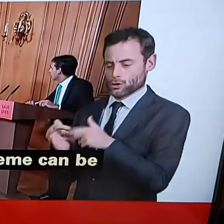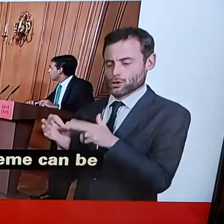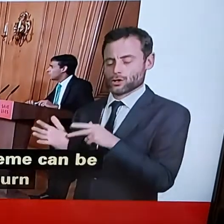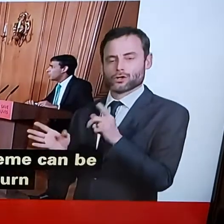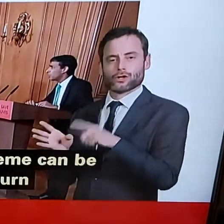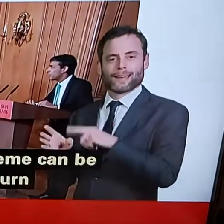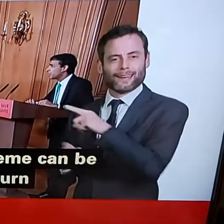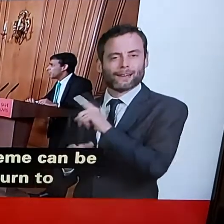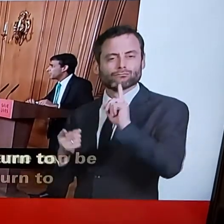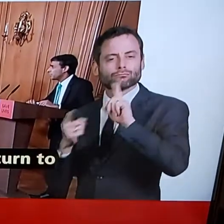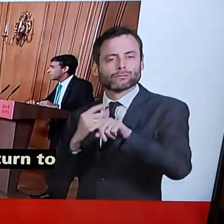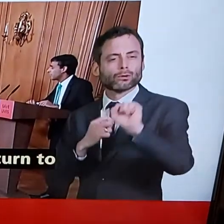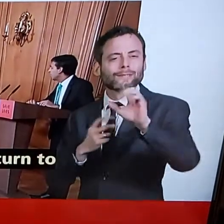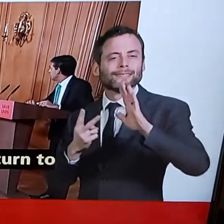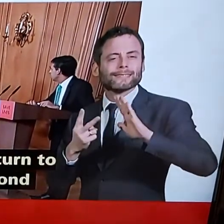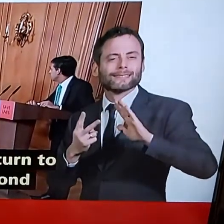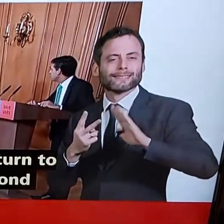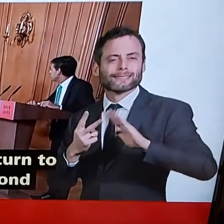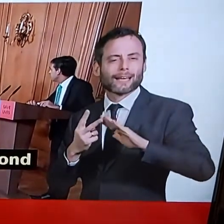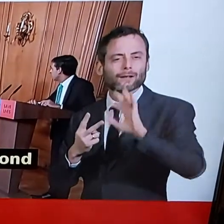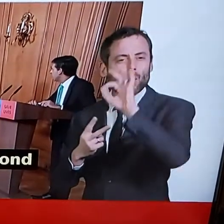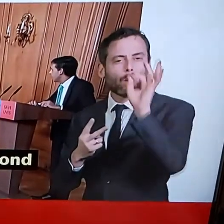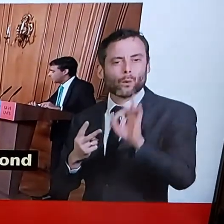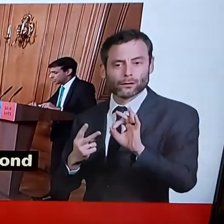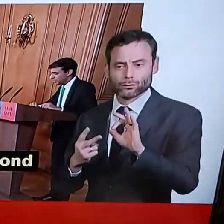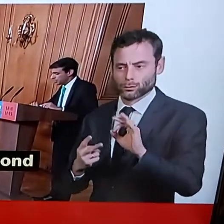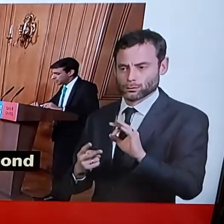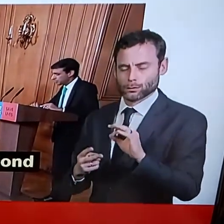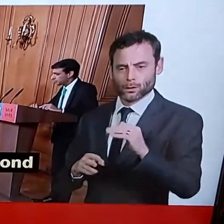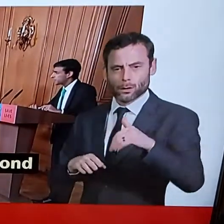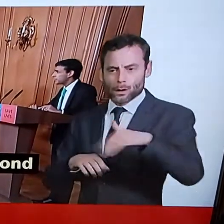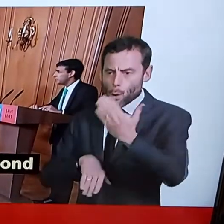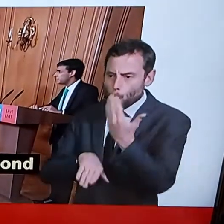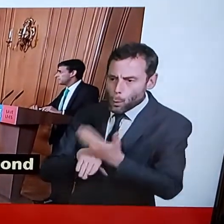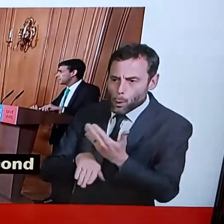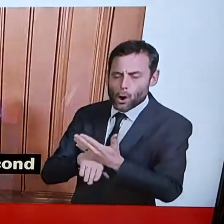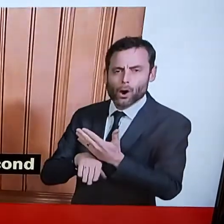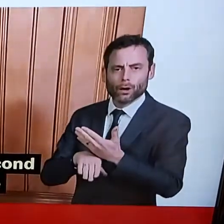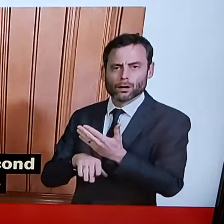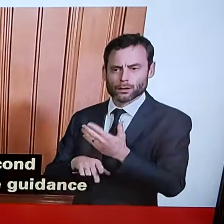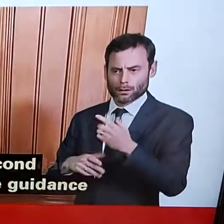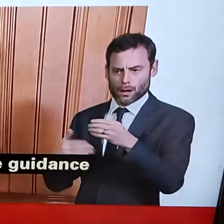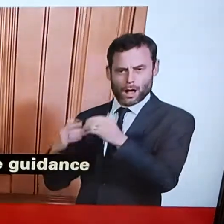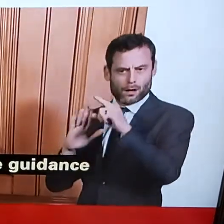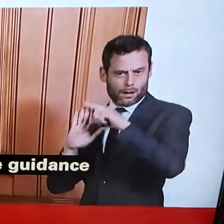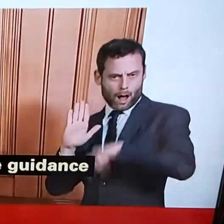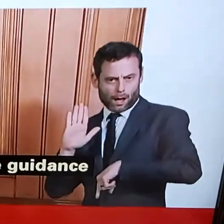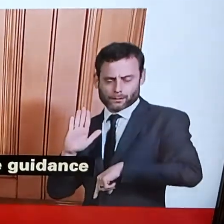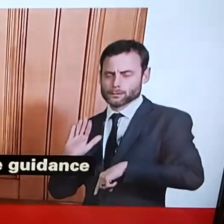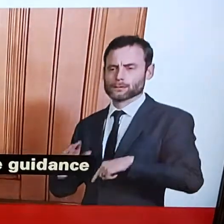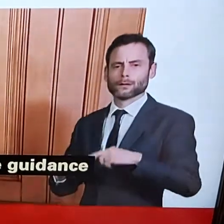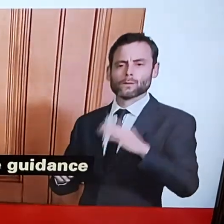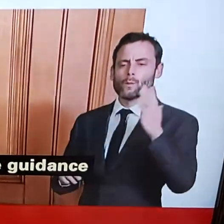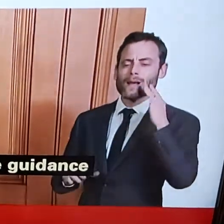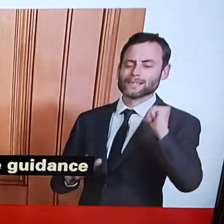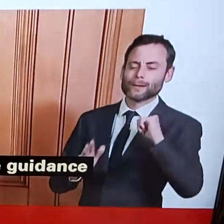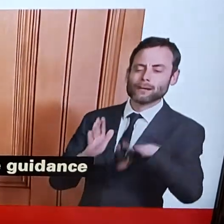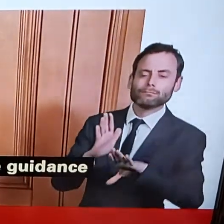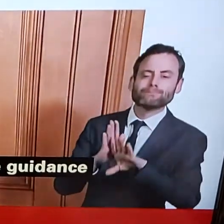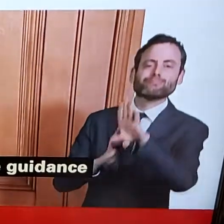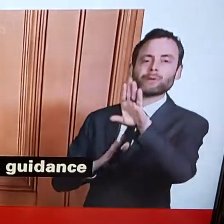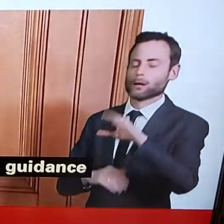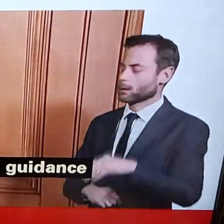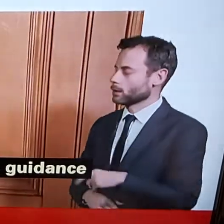question around workplace guidance and the virus timing. So I think on the workplace guidance, it's